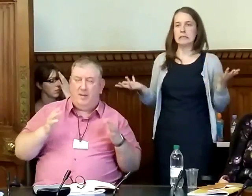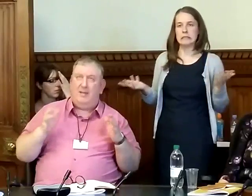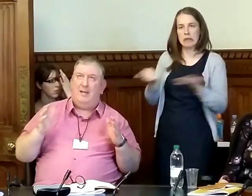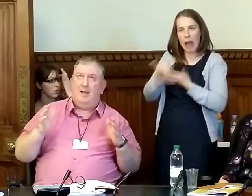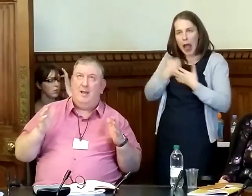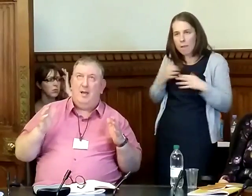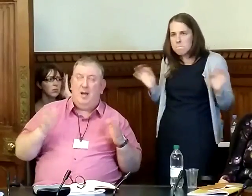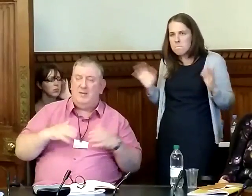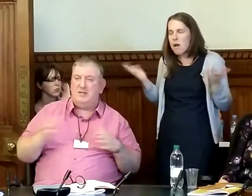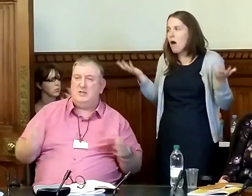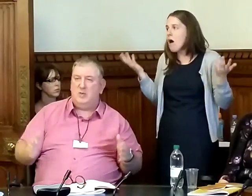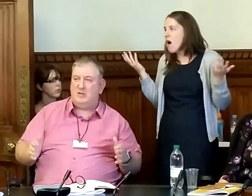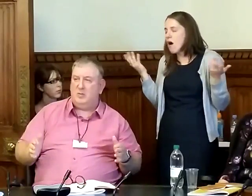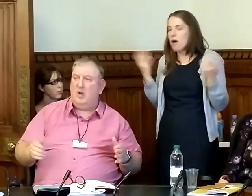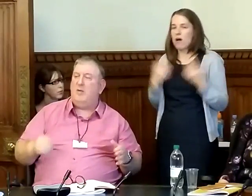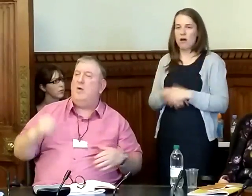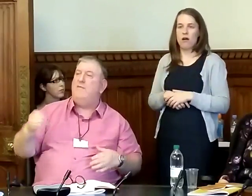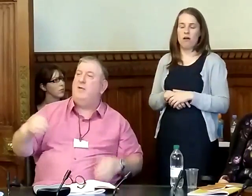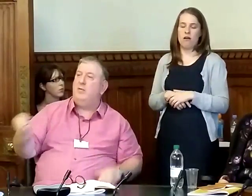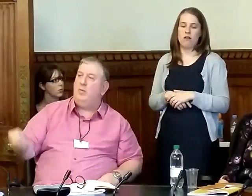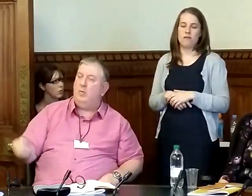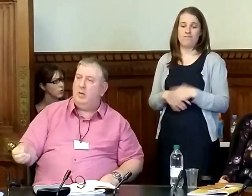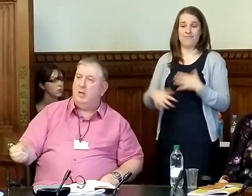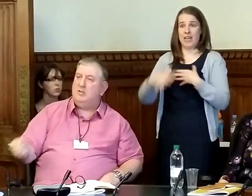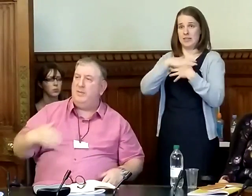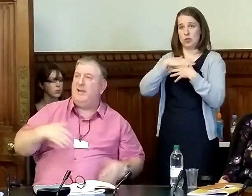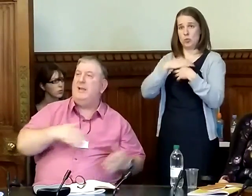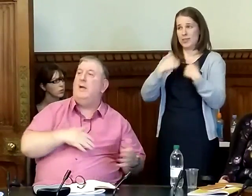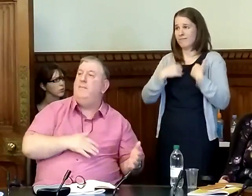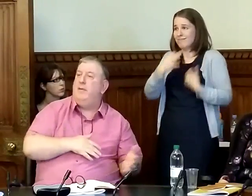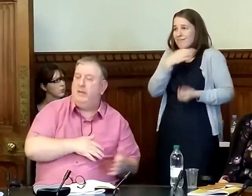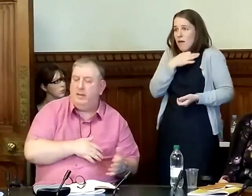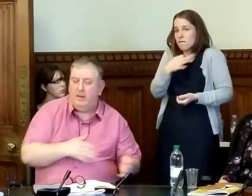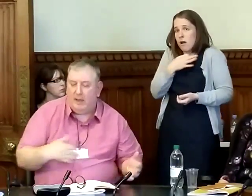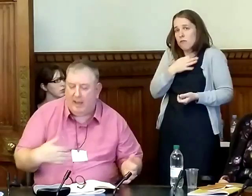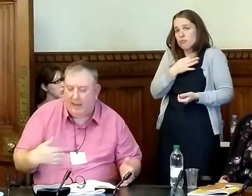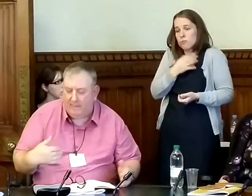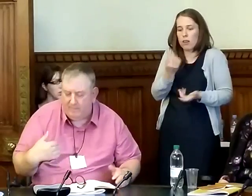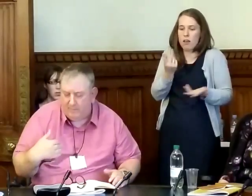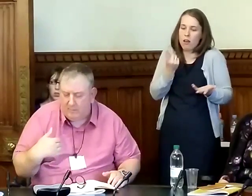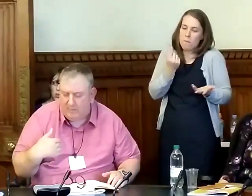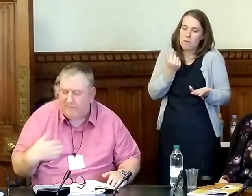Now, I'm in a situation where I'm quite vulnerable to picking up